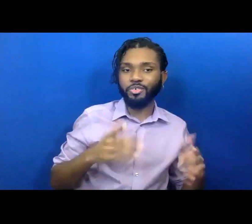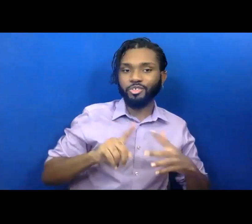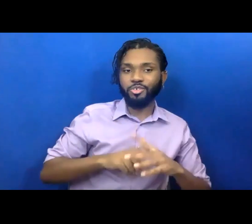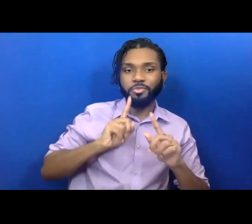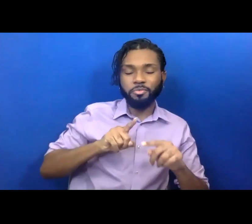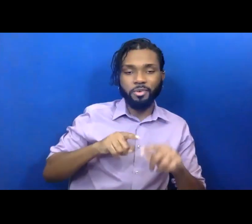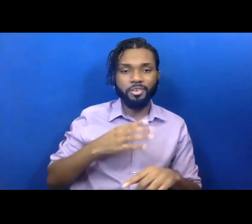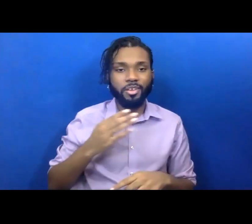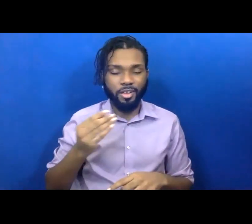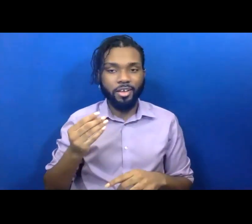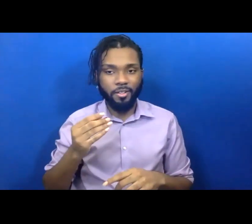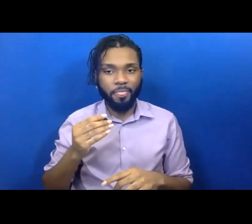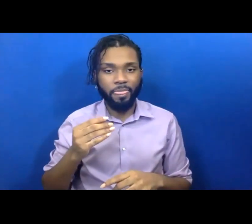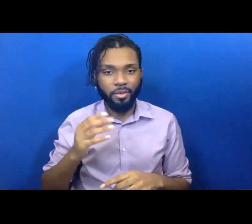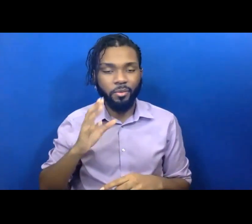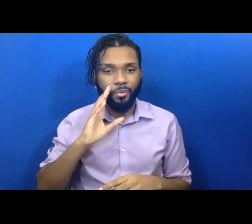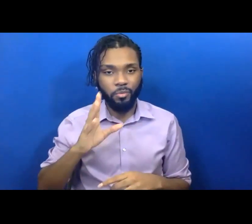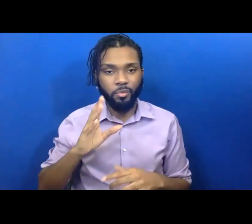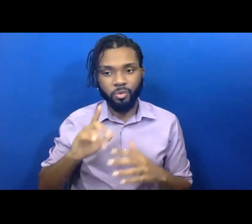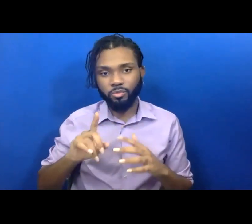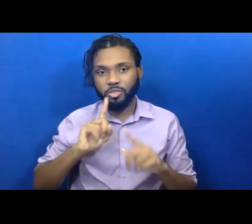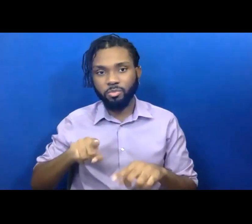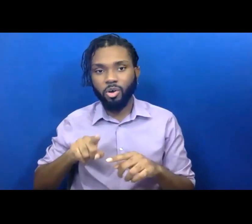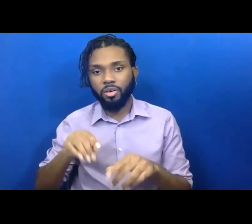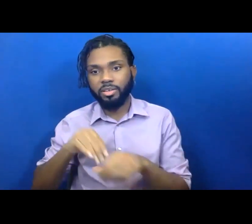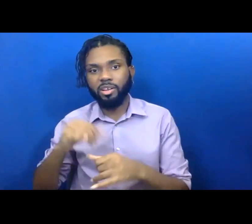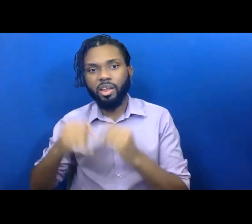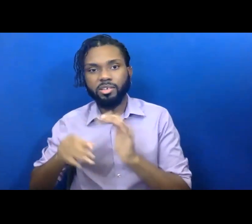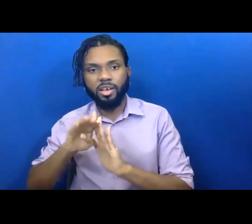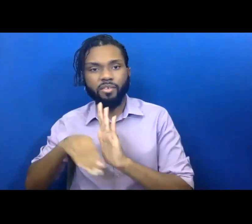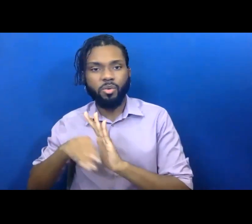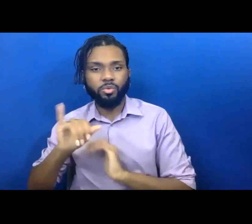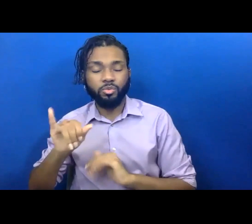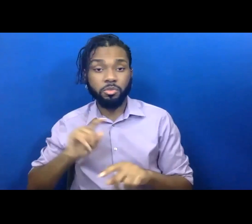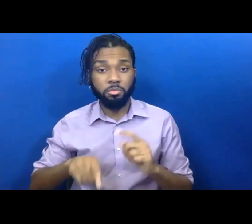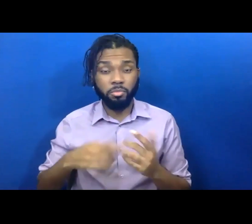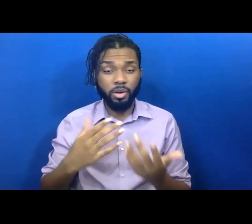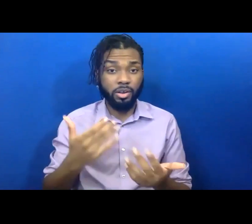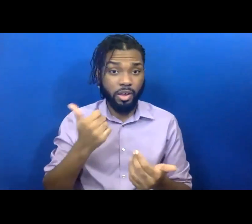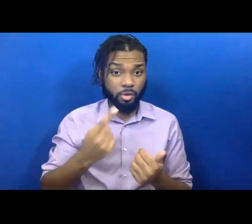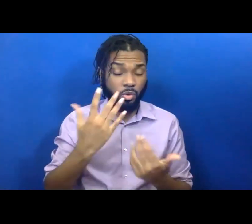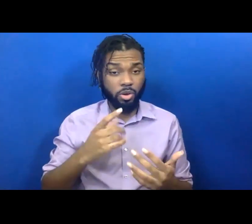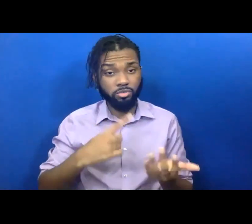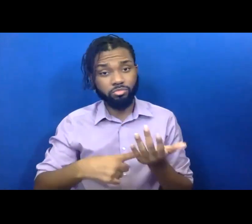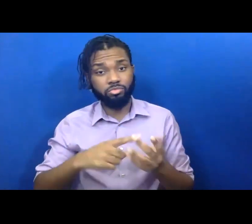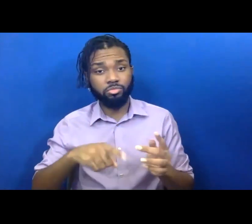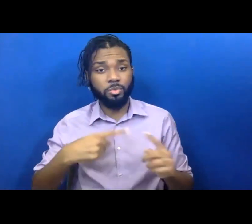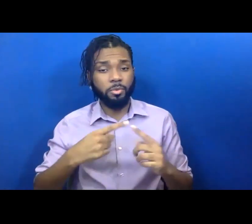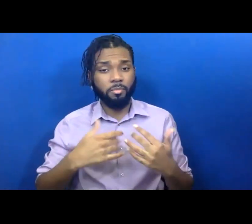to them in the last half hour as well. But anybody just want to address moving forward before we go to Q&A?